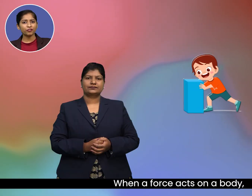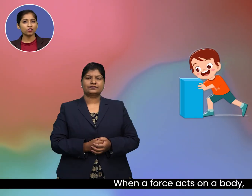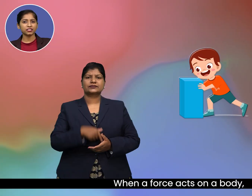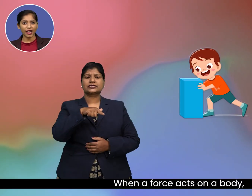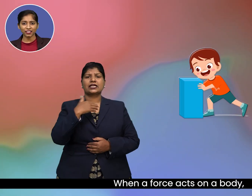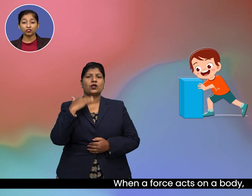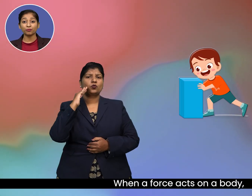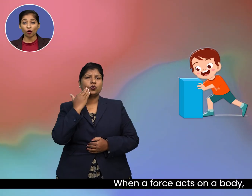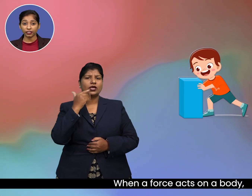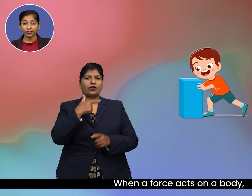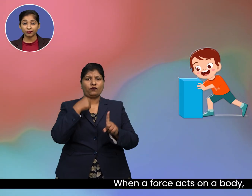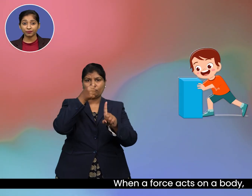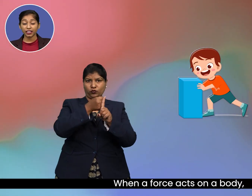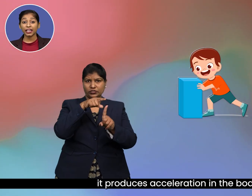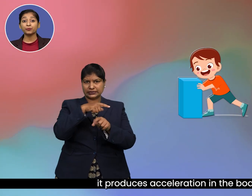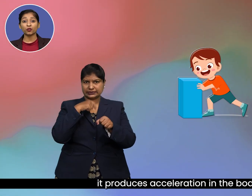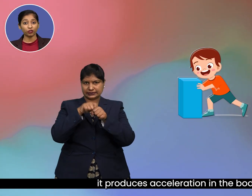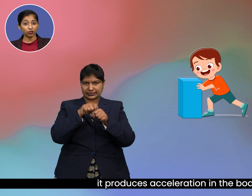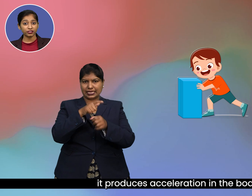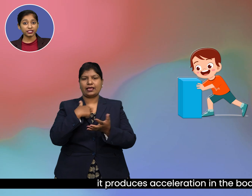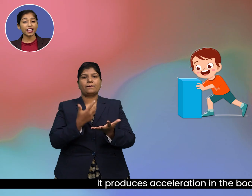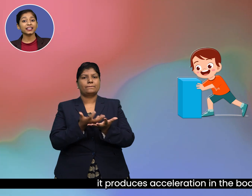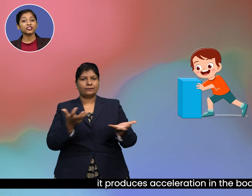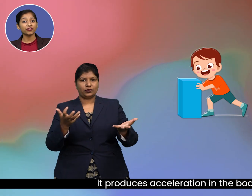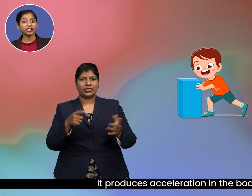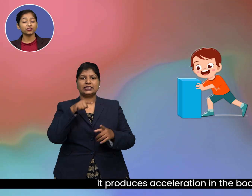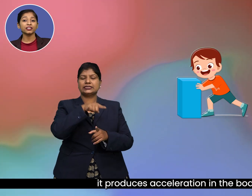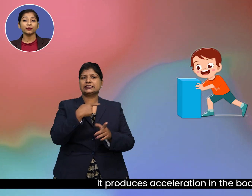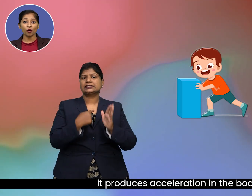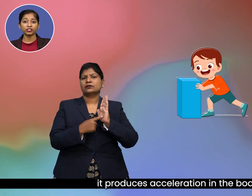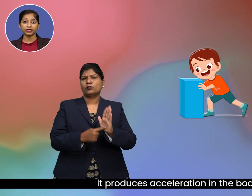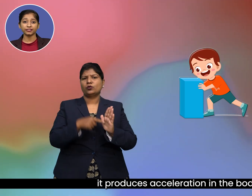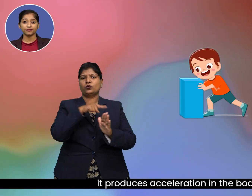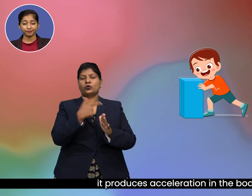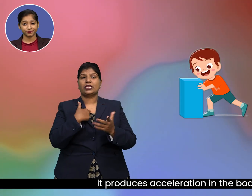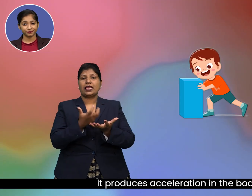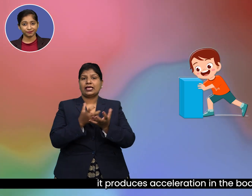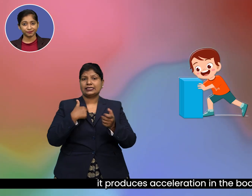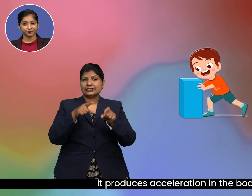When a force acts on a body, it produces acceleration in the body.